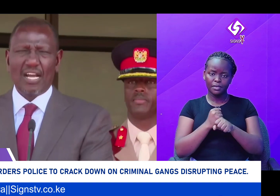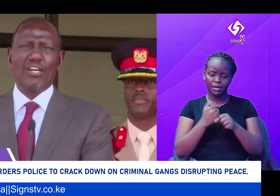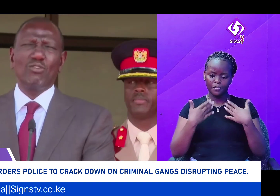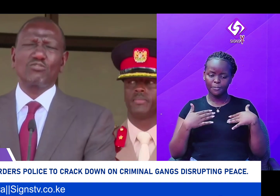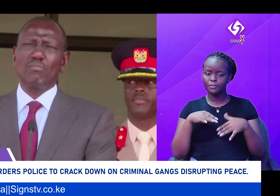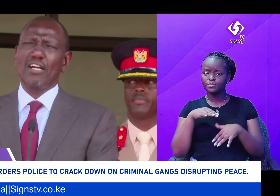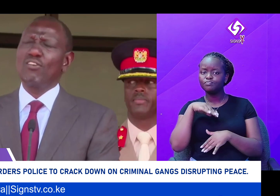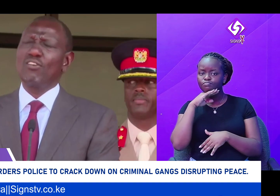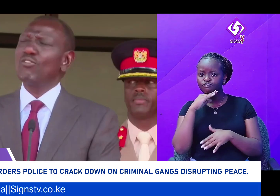Hawa ni watu ambao